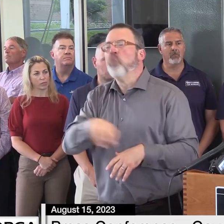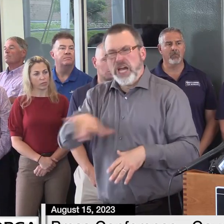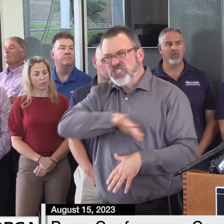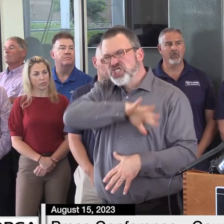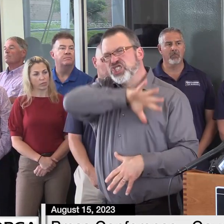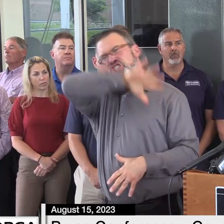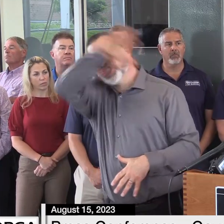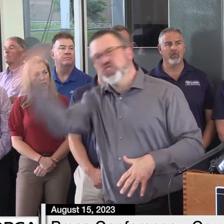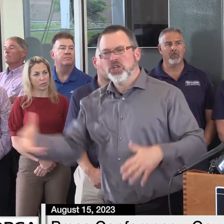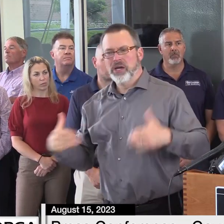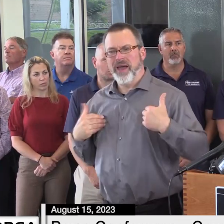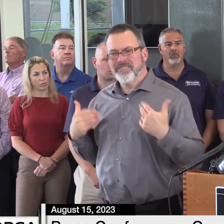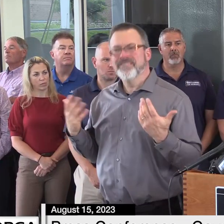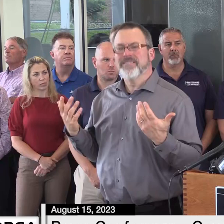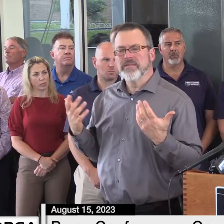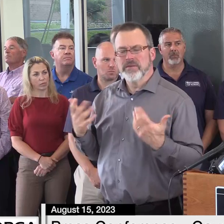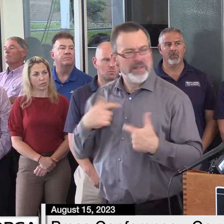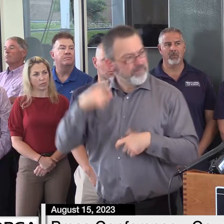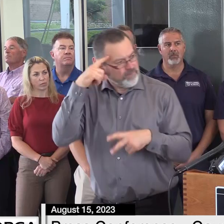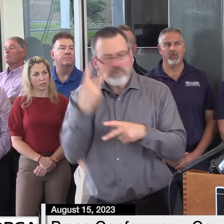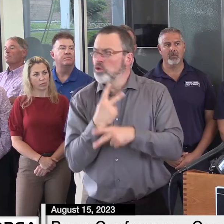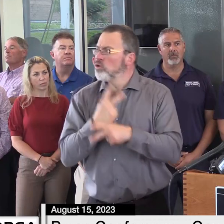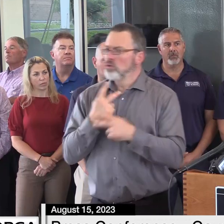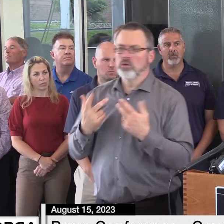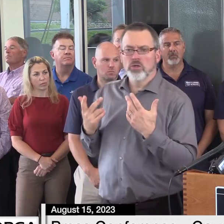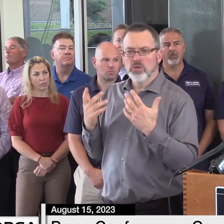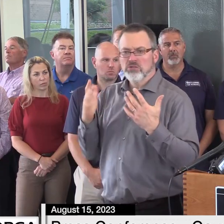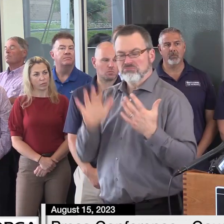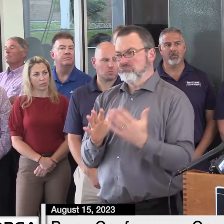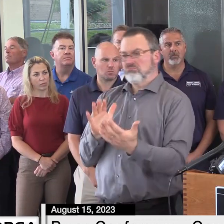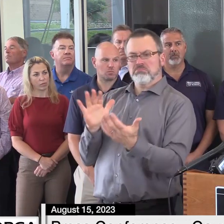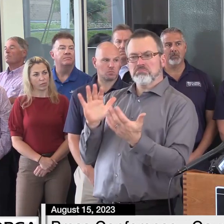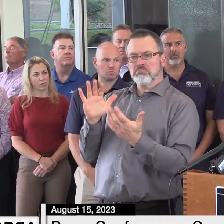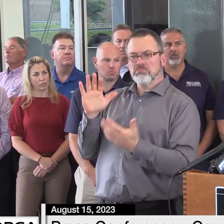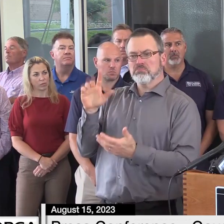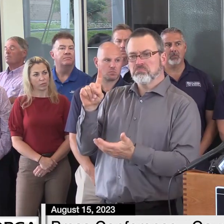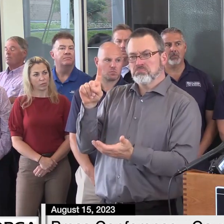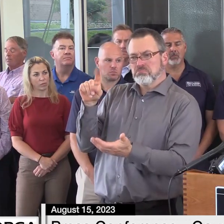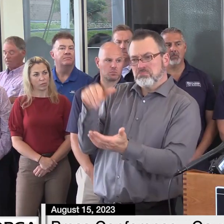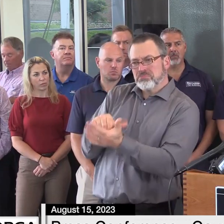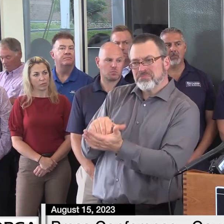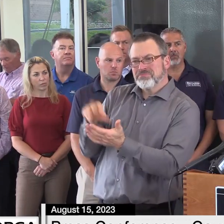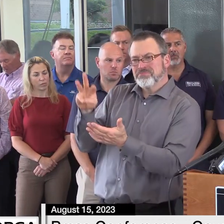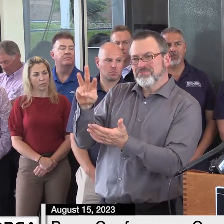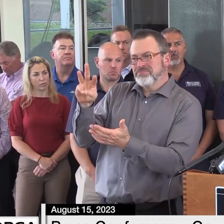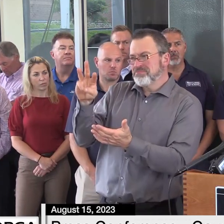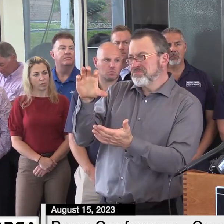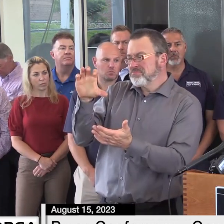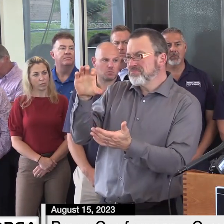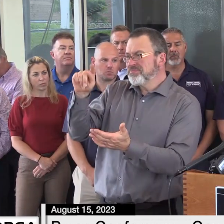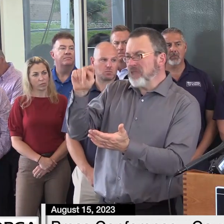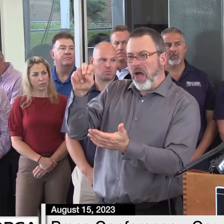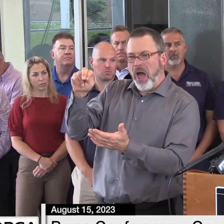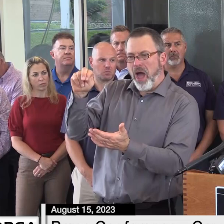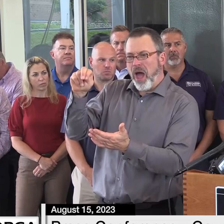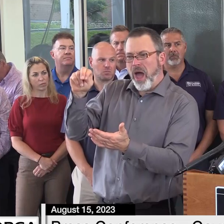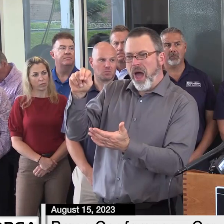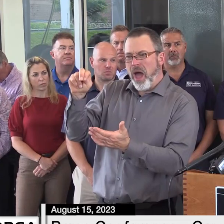it's now at, it's about 1,600 tons, I believe, in Montpelier. Barrie has